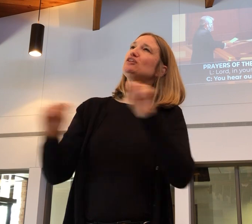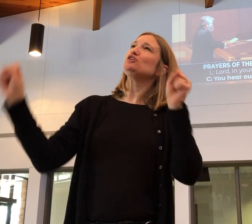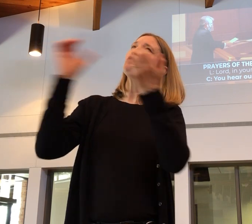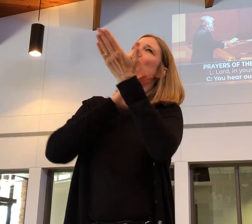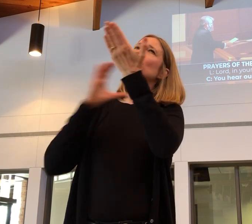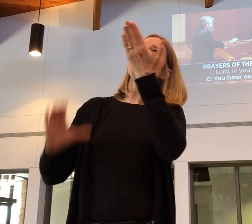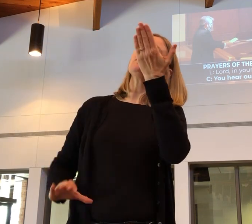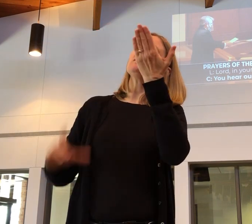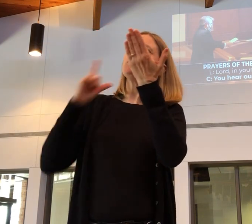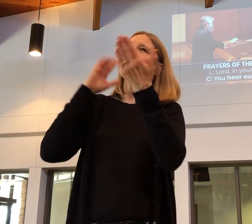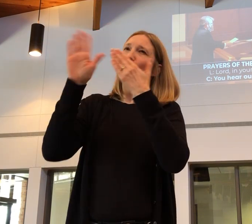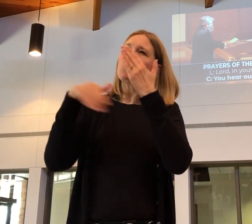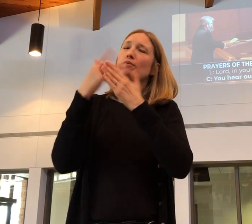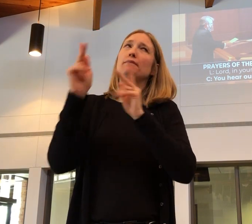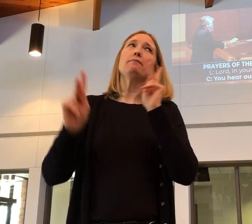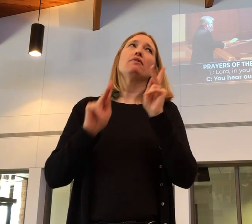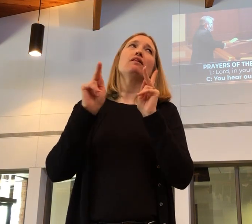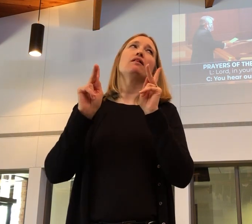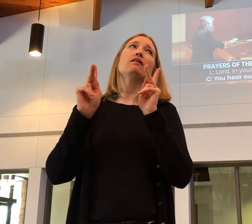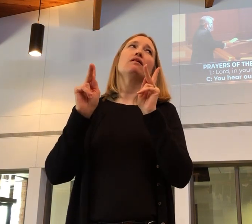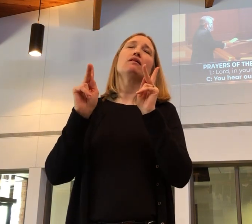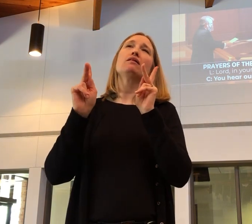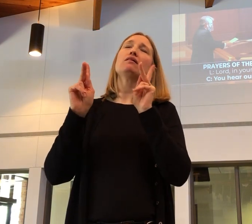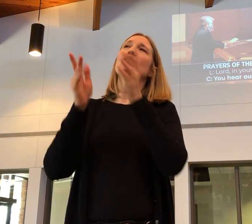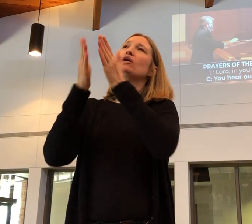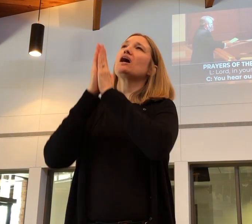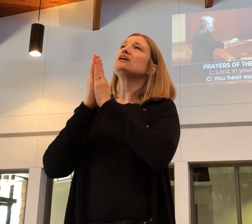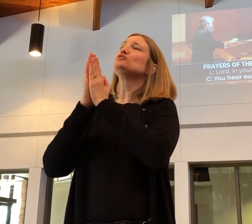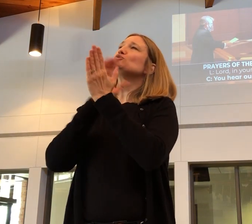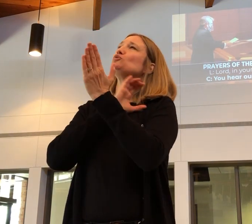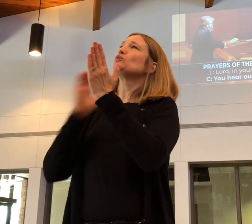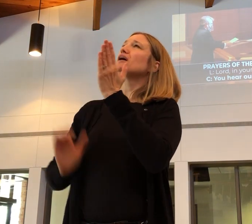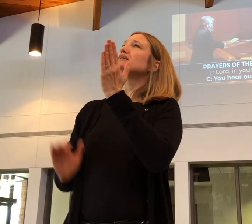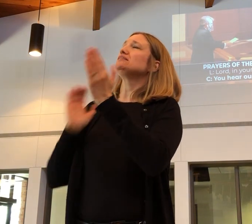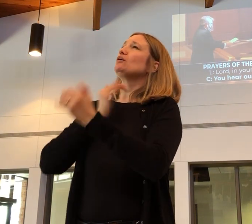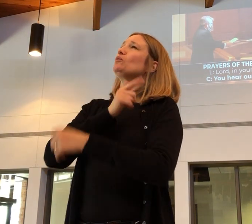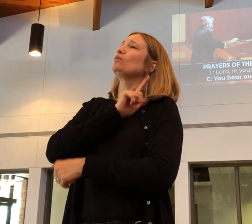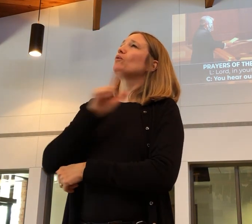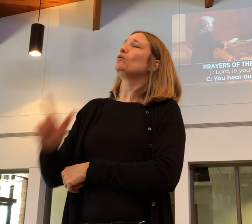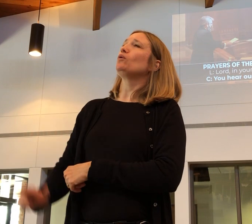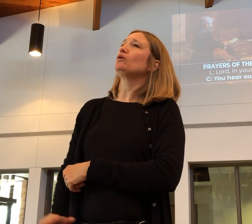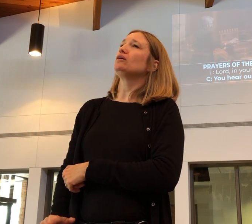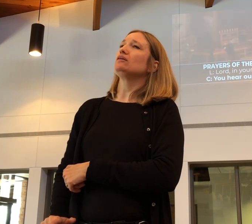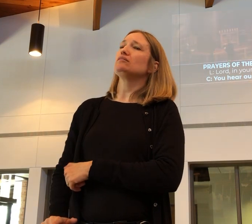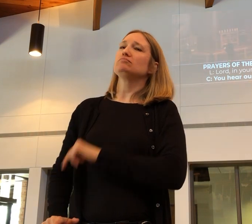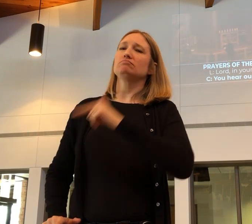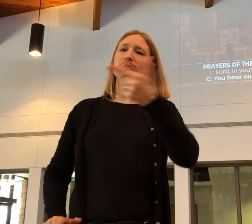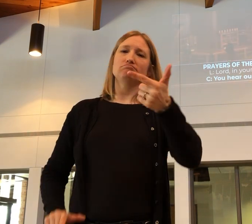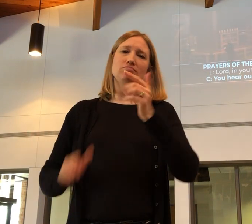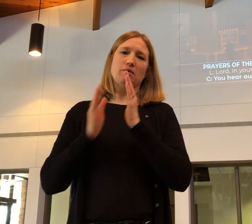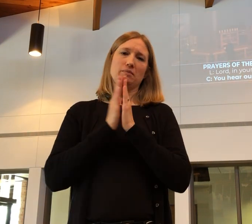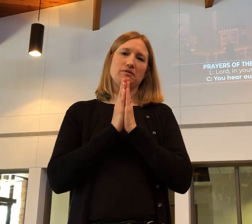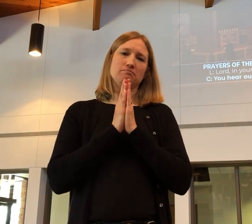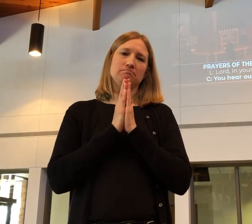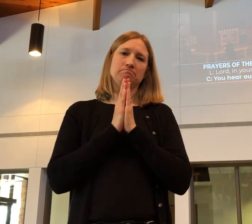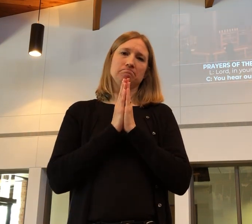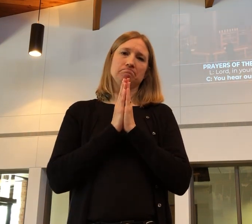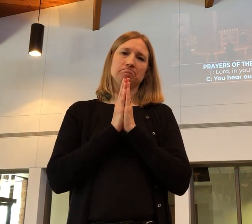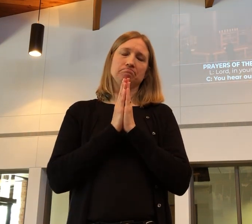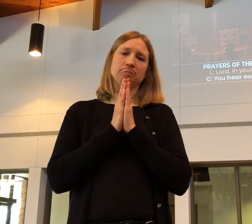all people. We ask this through Christ our Lord. Amen.